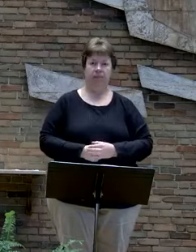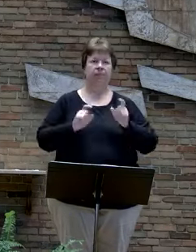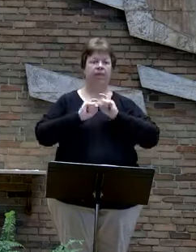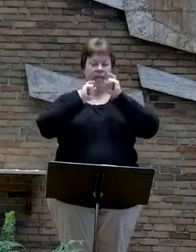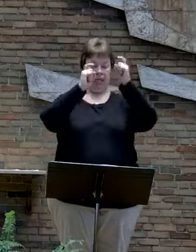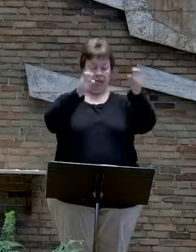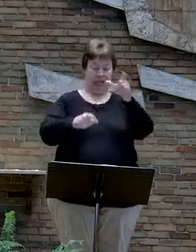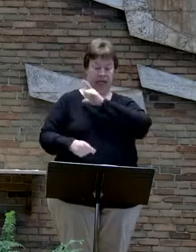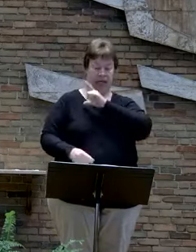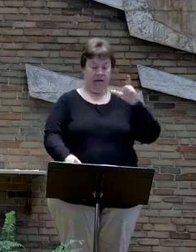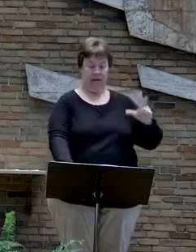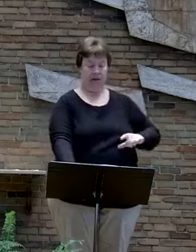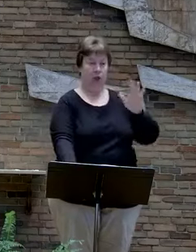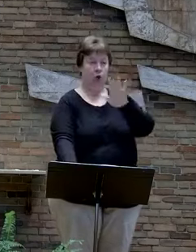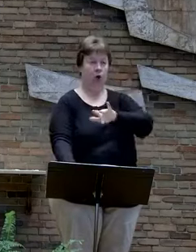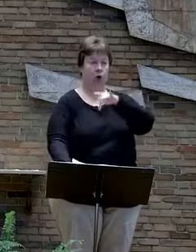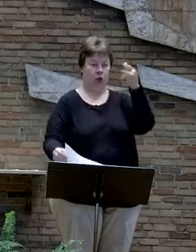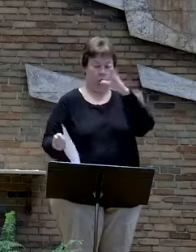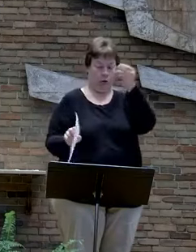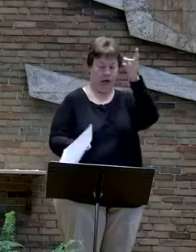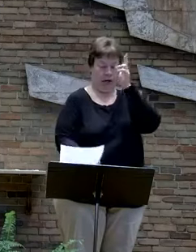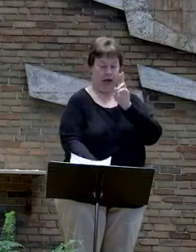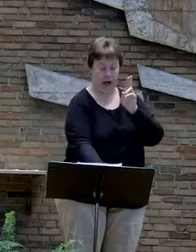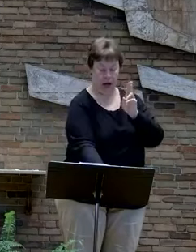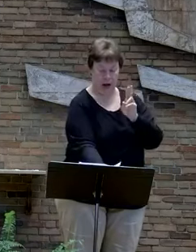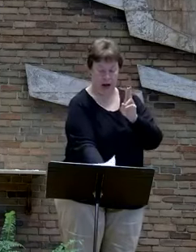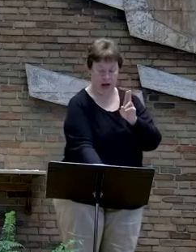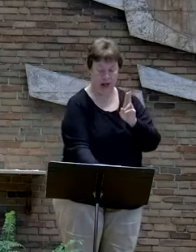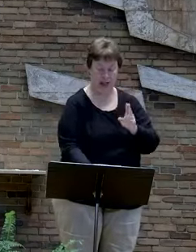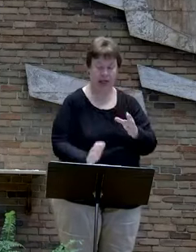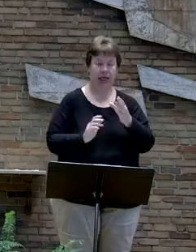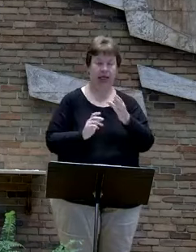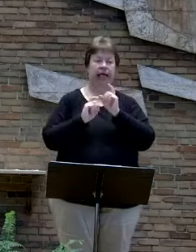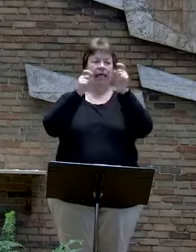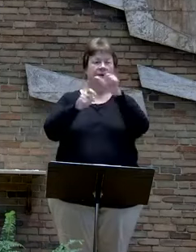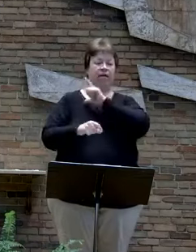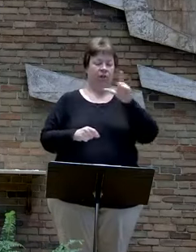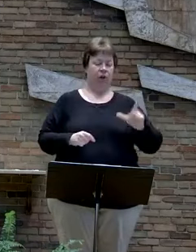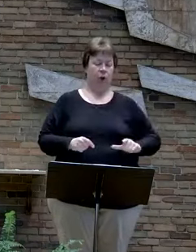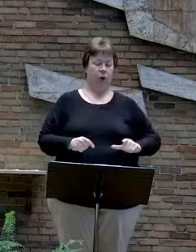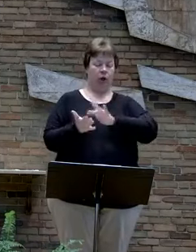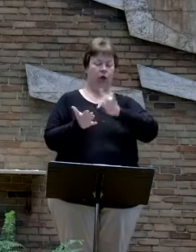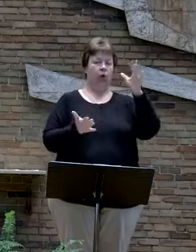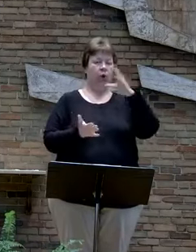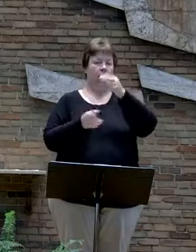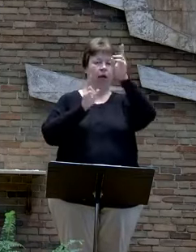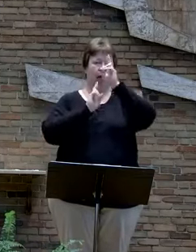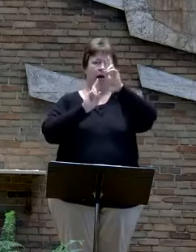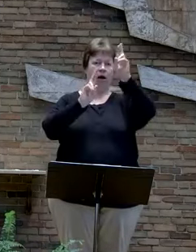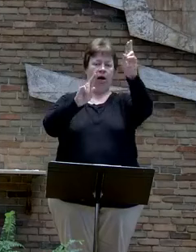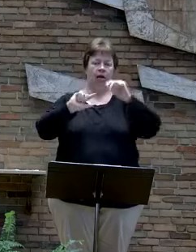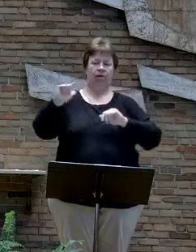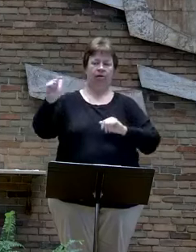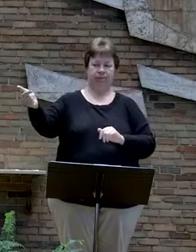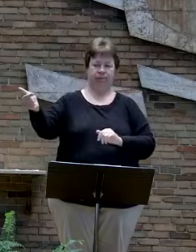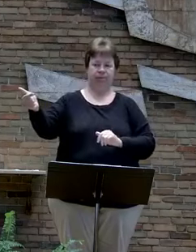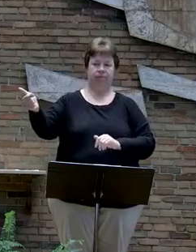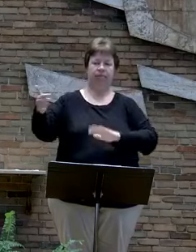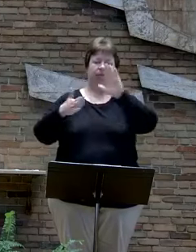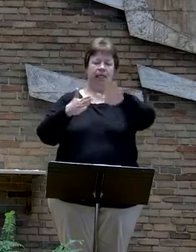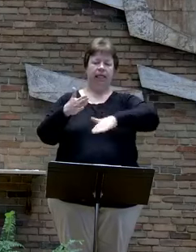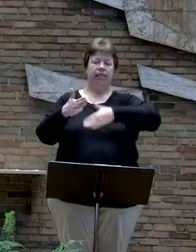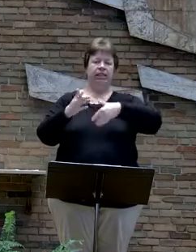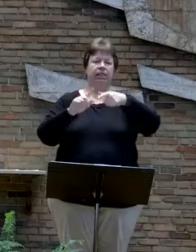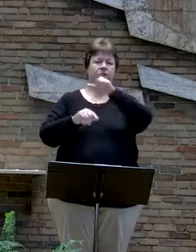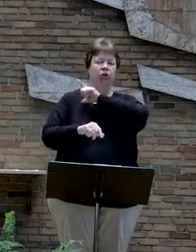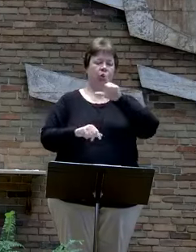Give the Lord glory and honor. Give the Lord glory and honor. Sing to